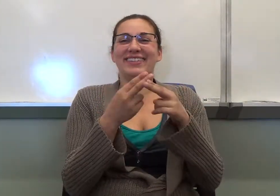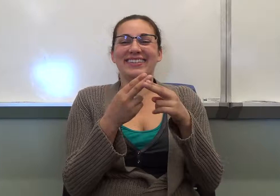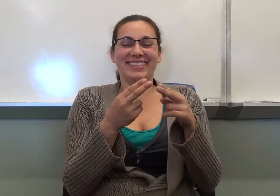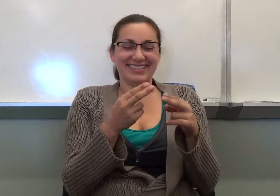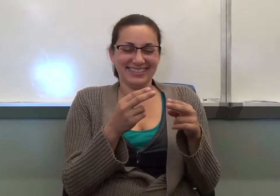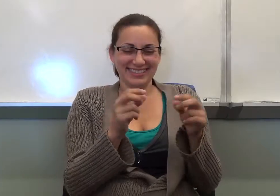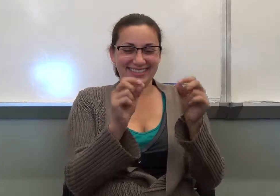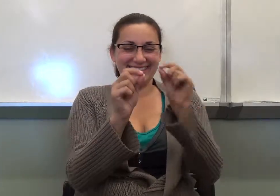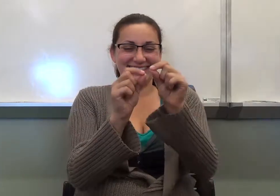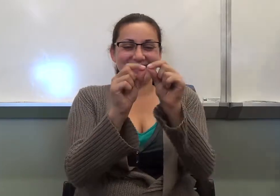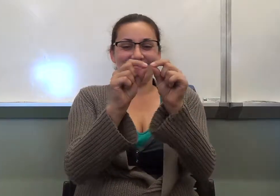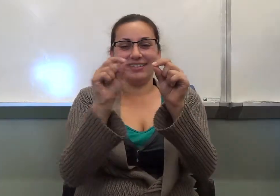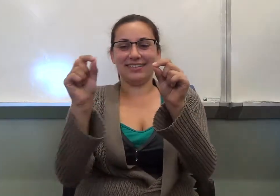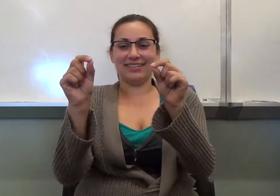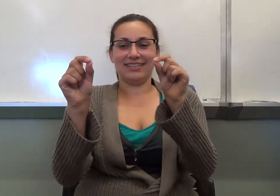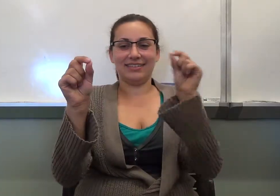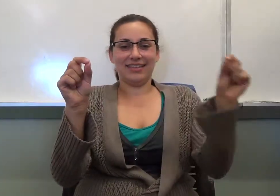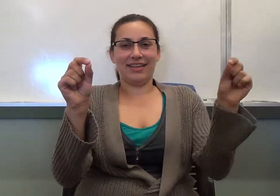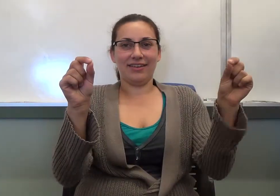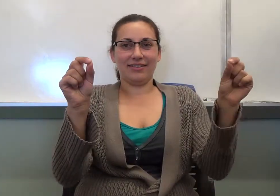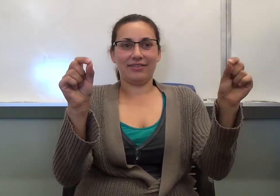So radius there, diameter here.